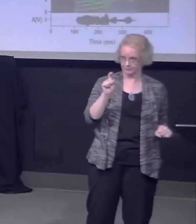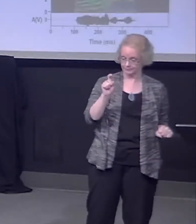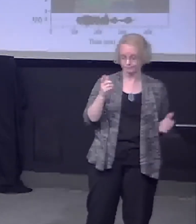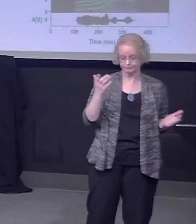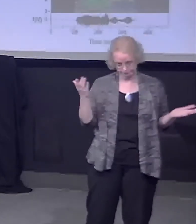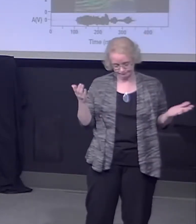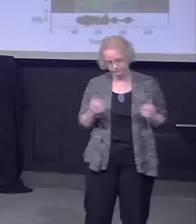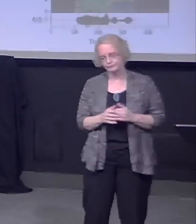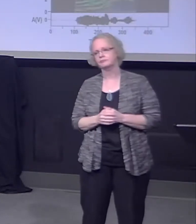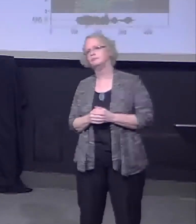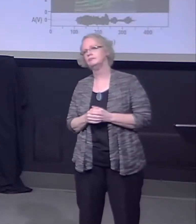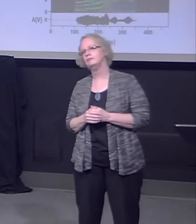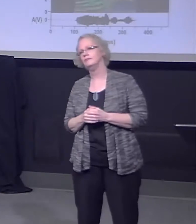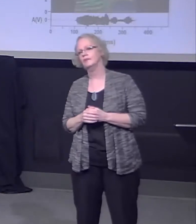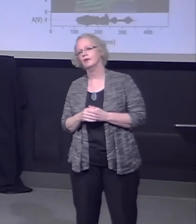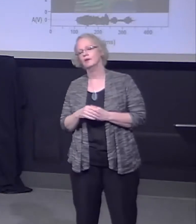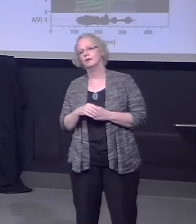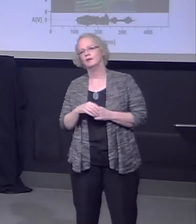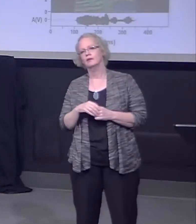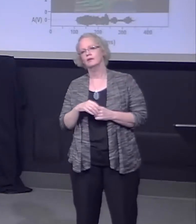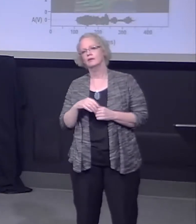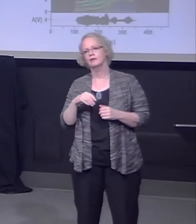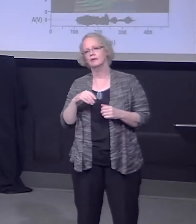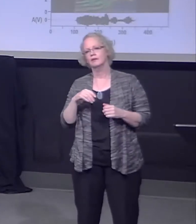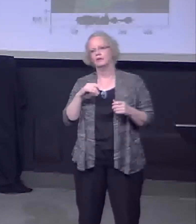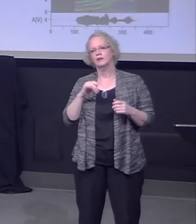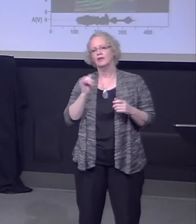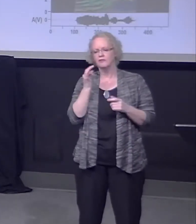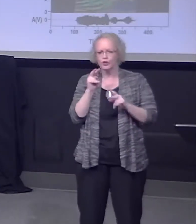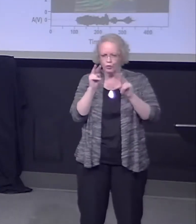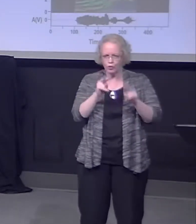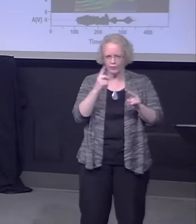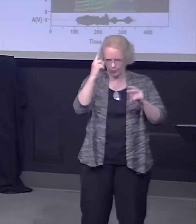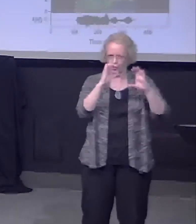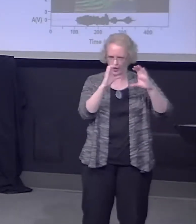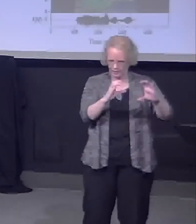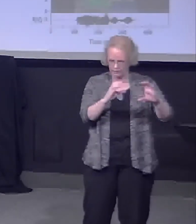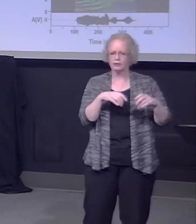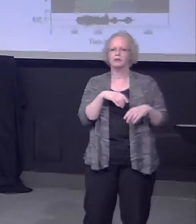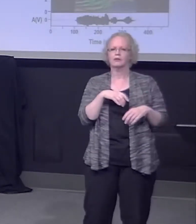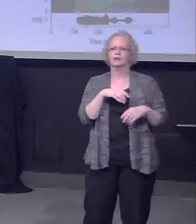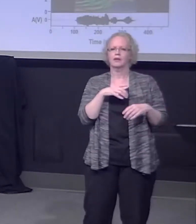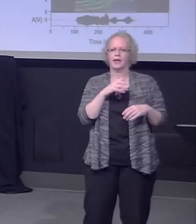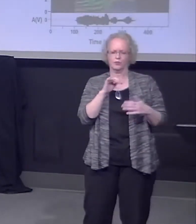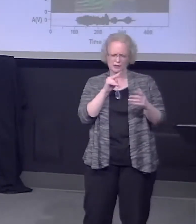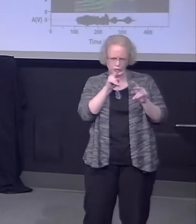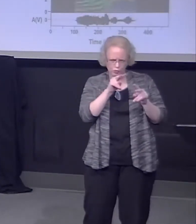And neurophysiologically, let's stay at that sort of basic level for a moment.